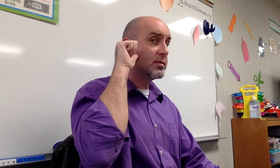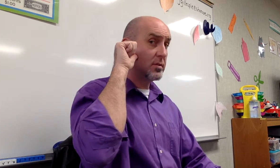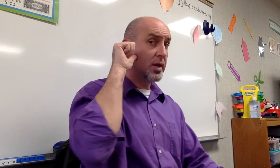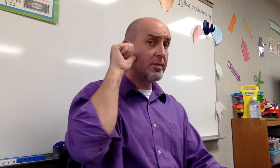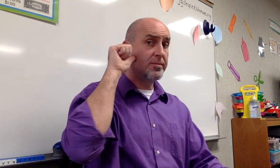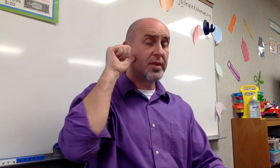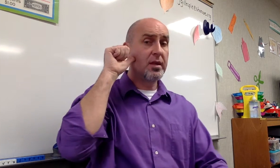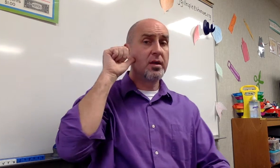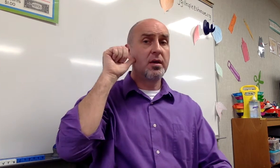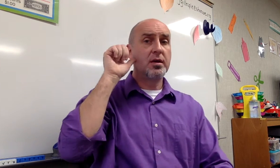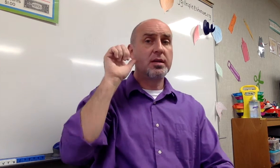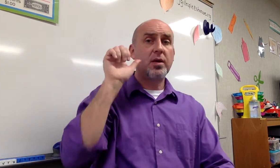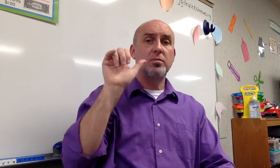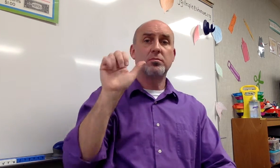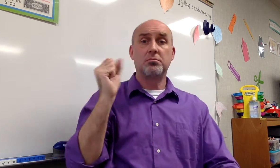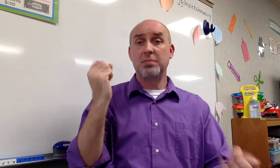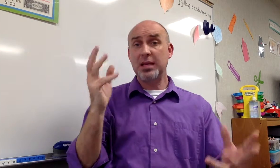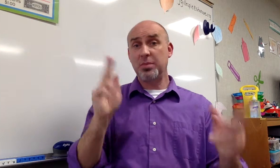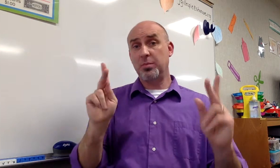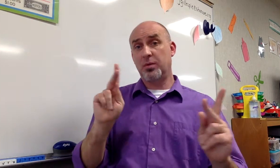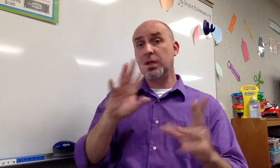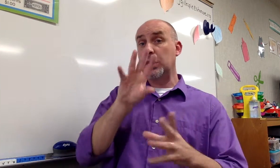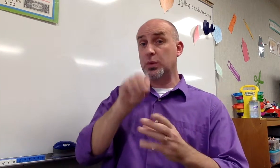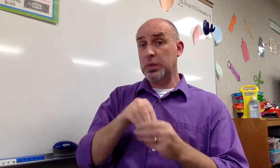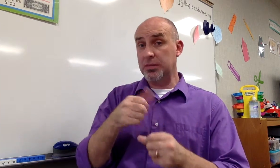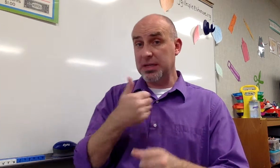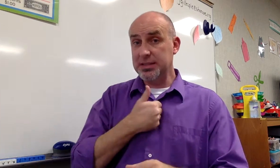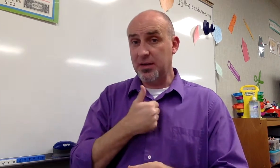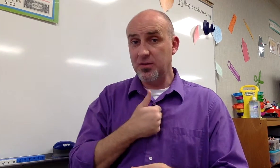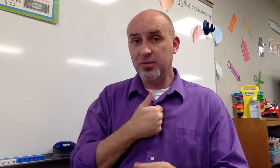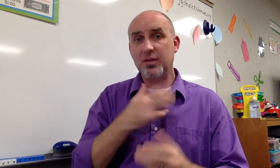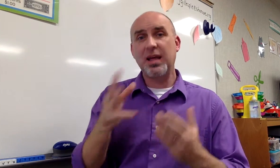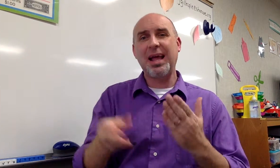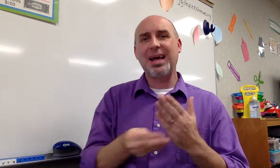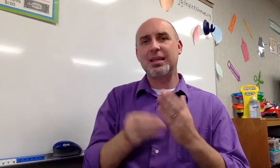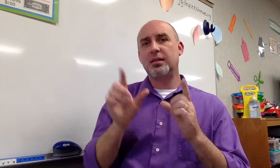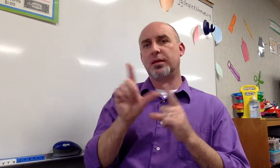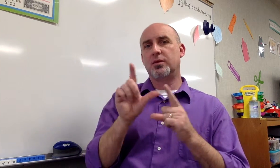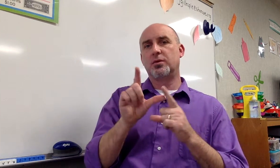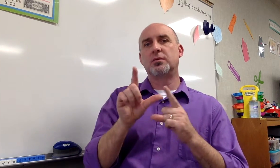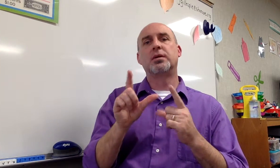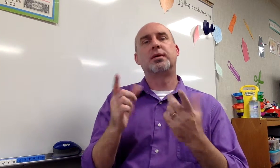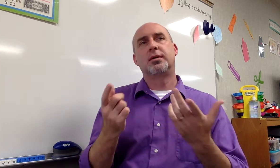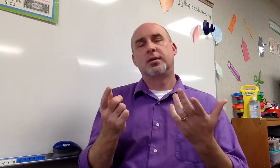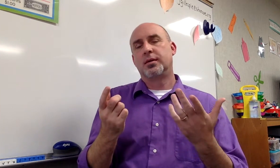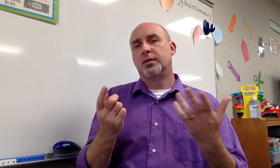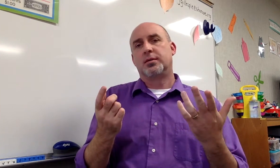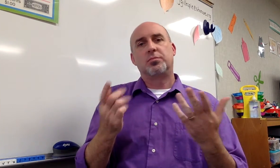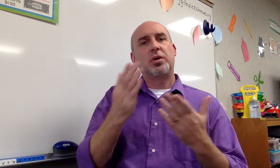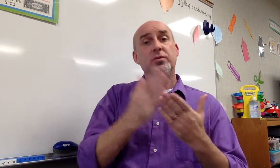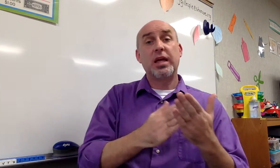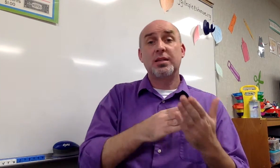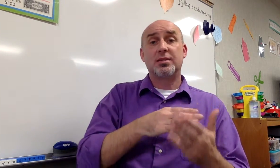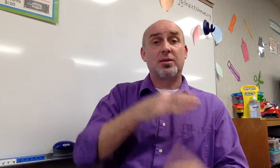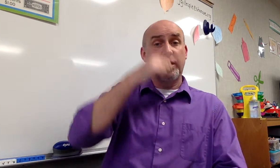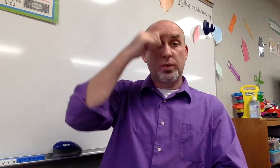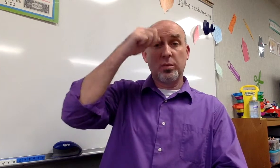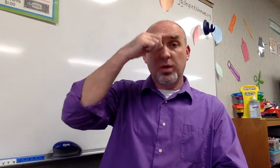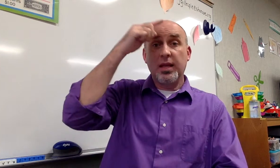Okay? Now, many people, including myself, have added a letter. Part of that is our hearing